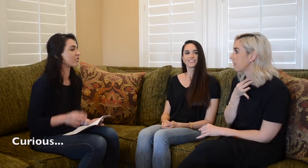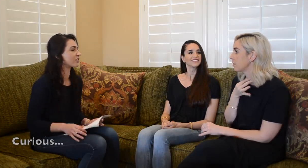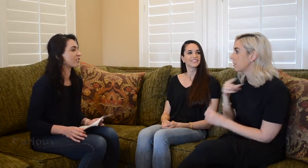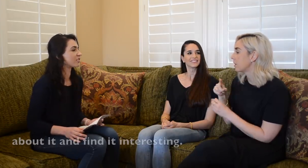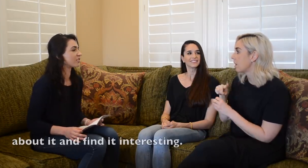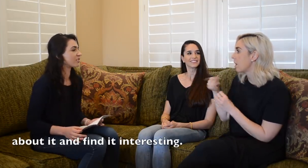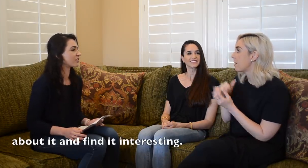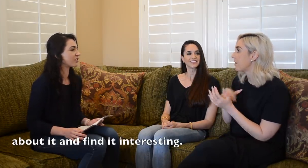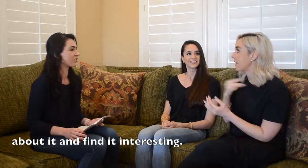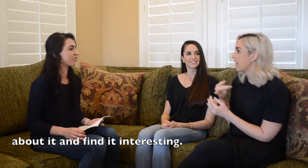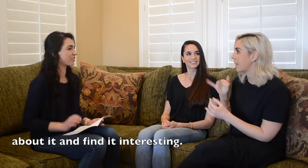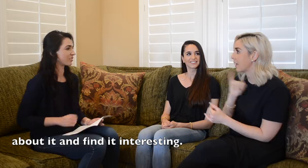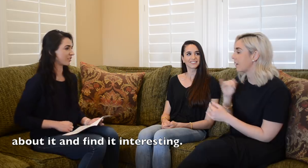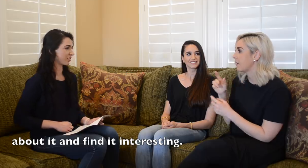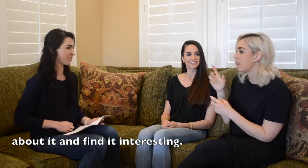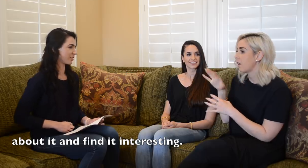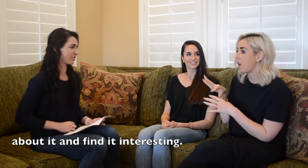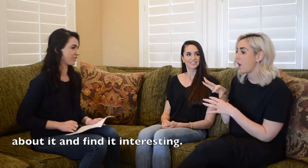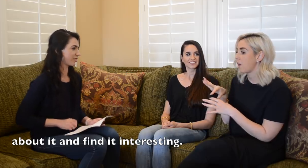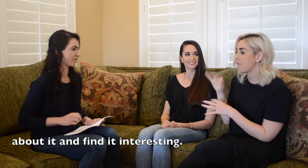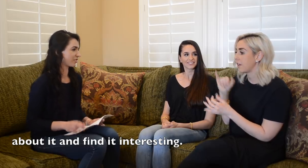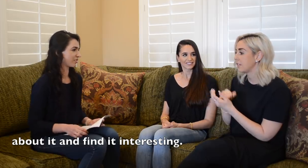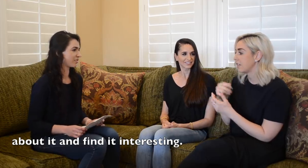curious about it and find it